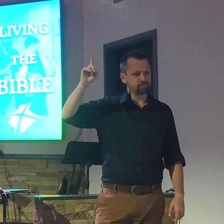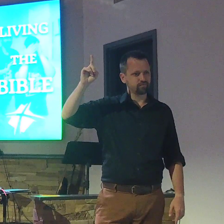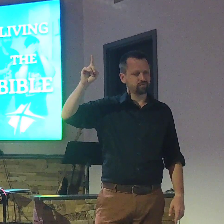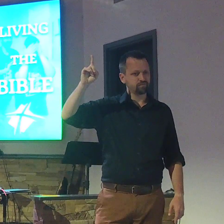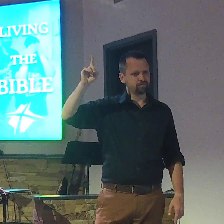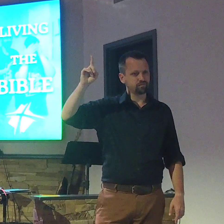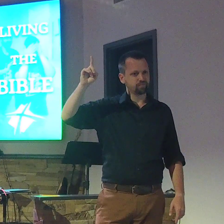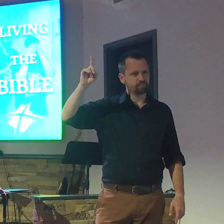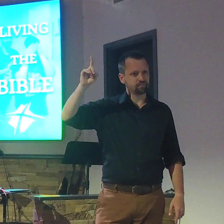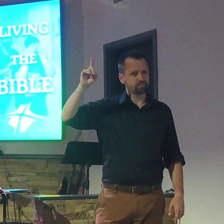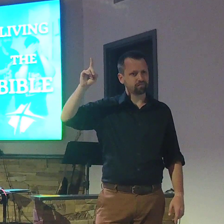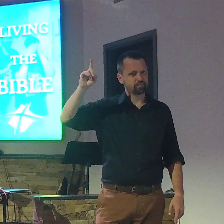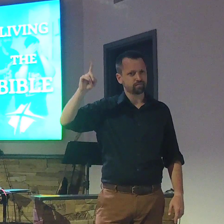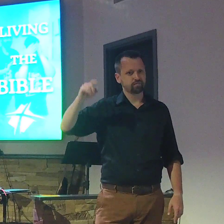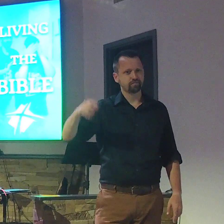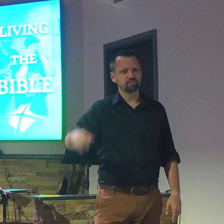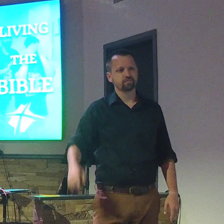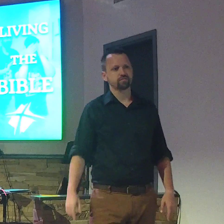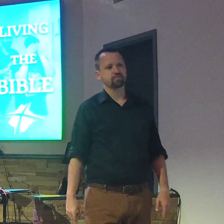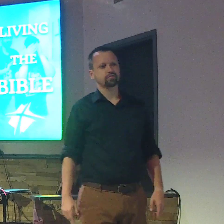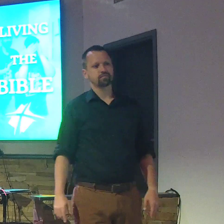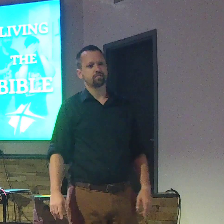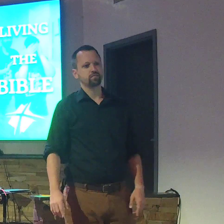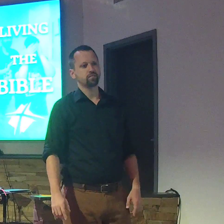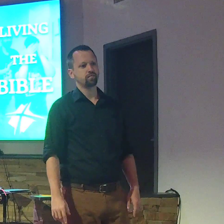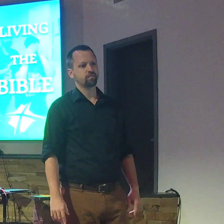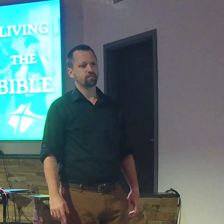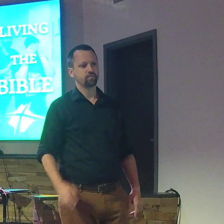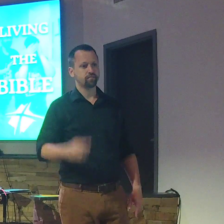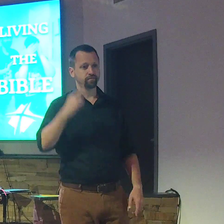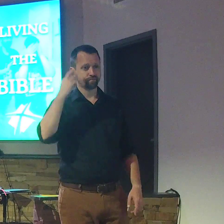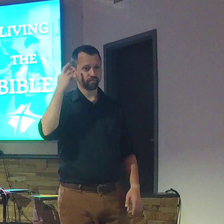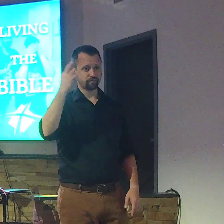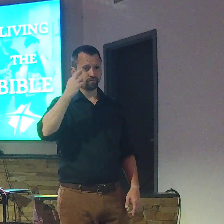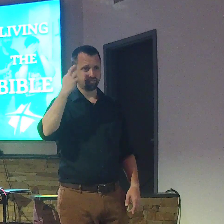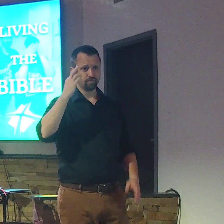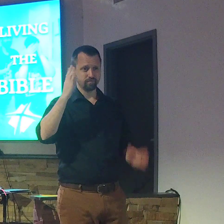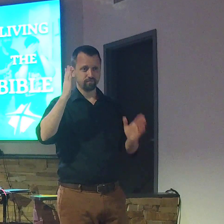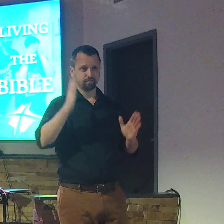And that's why you hear the humble person